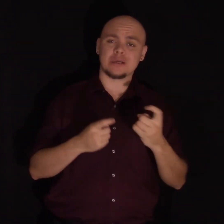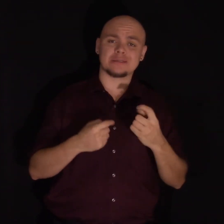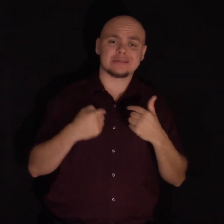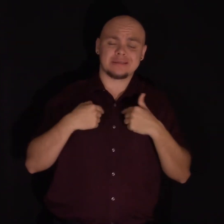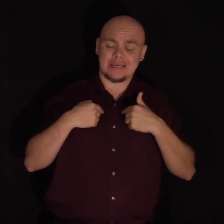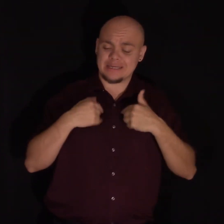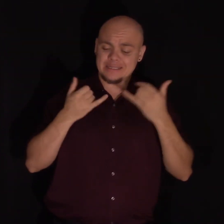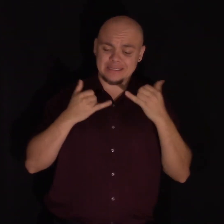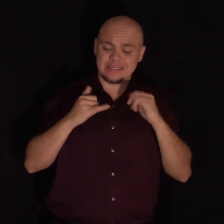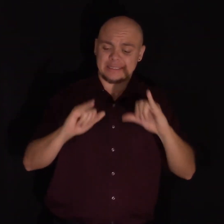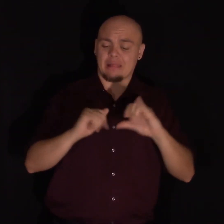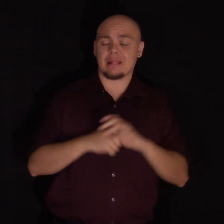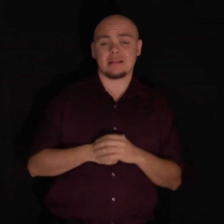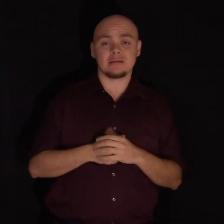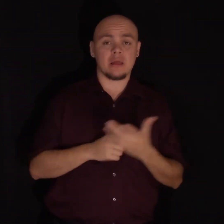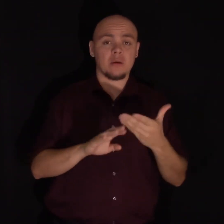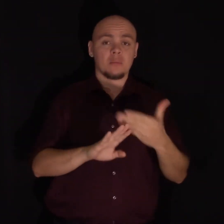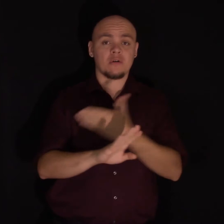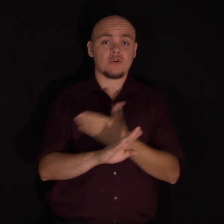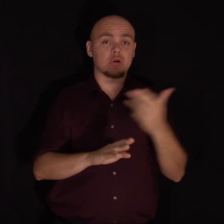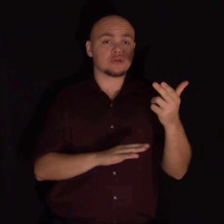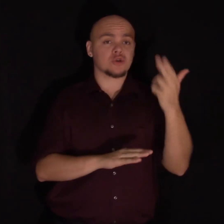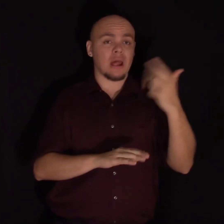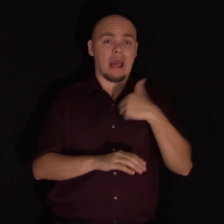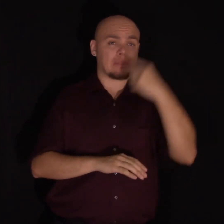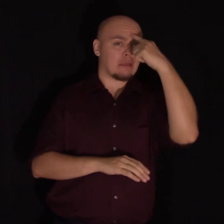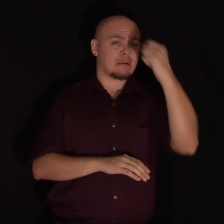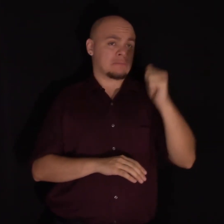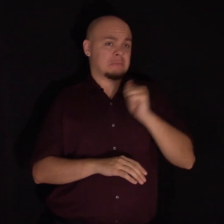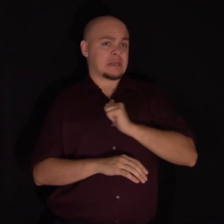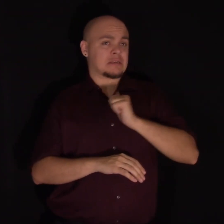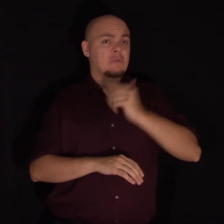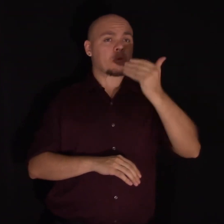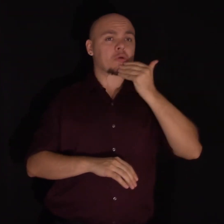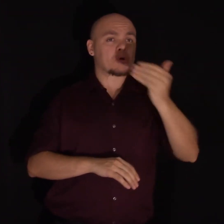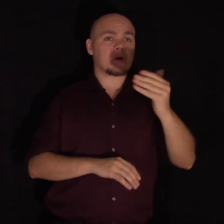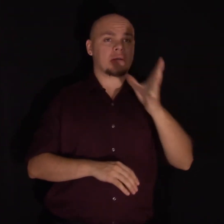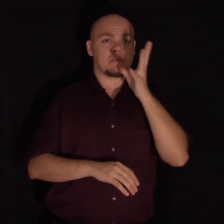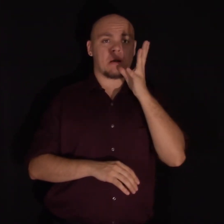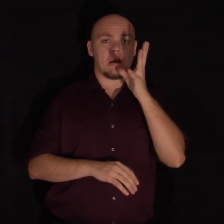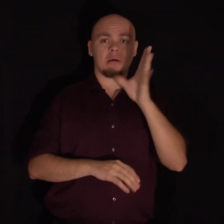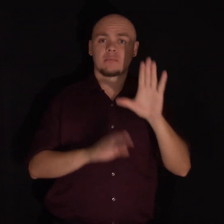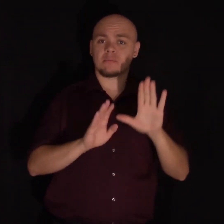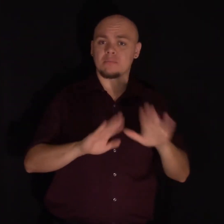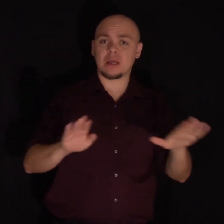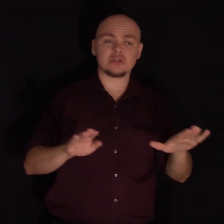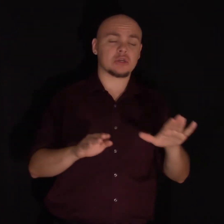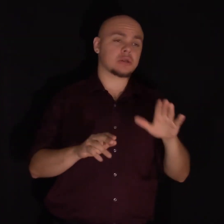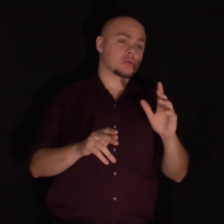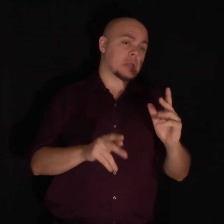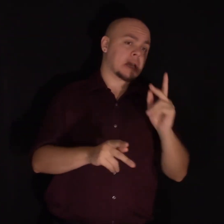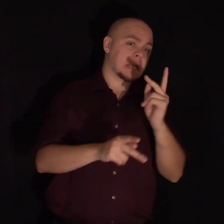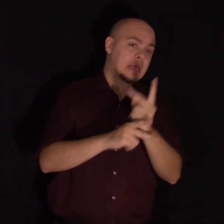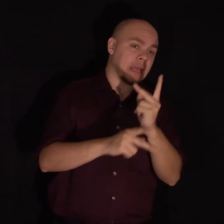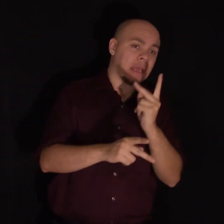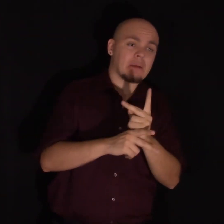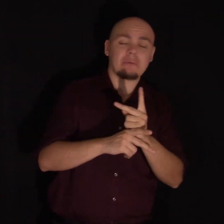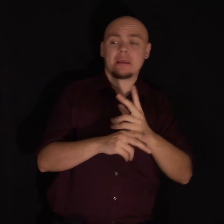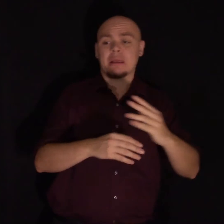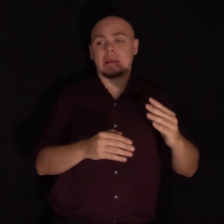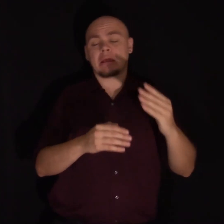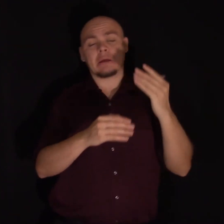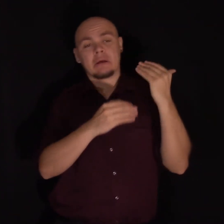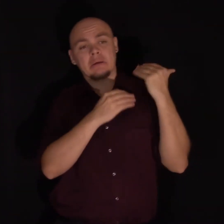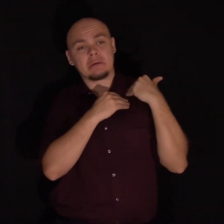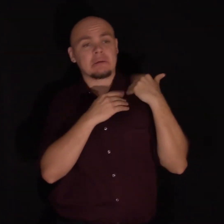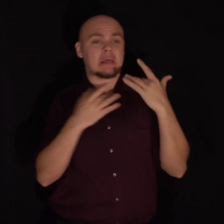the shootings, I thought of myself as a good mom, helping my children become caring, healthy, responsible